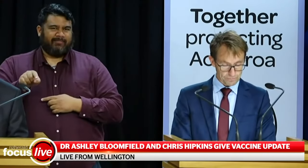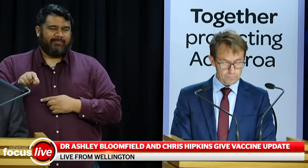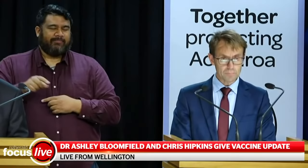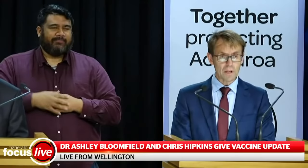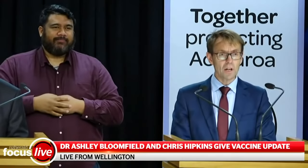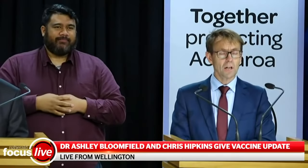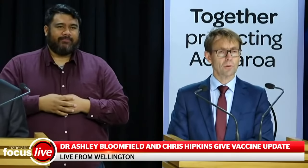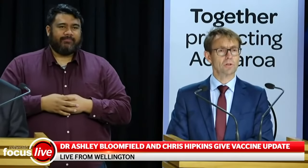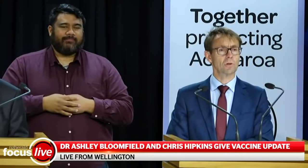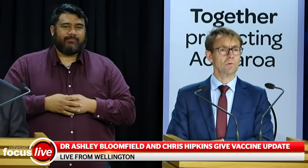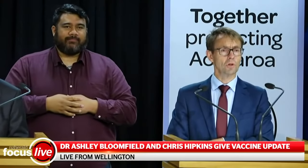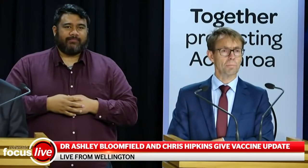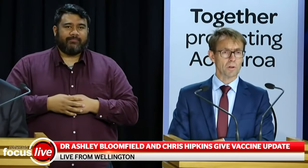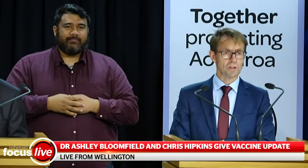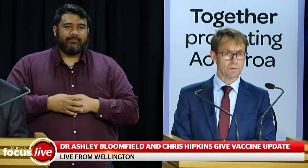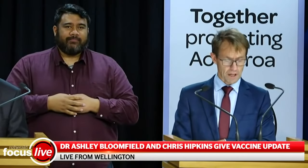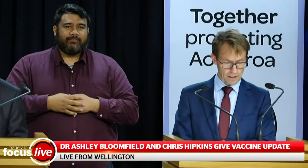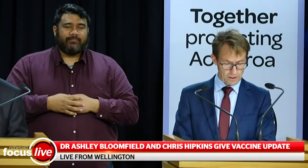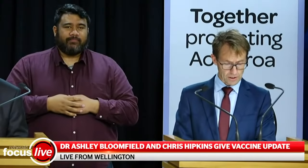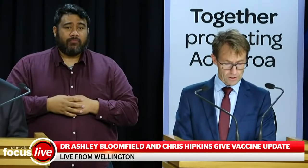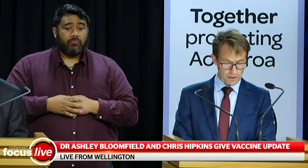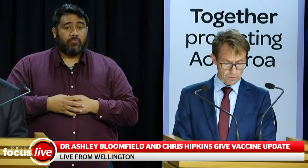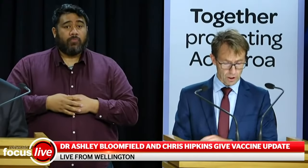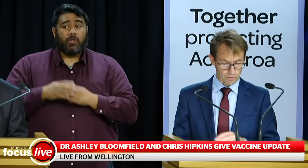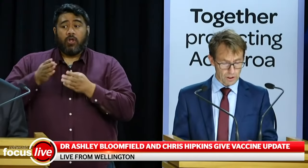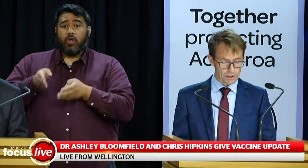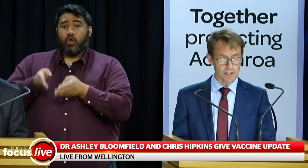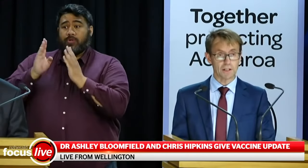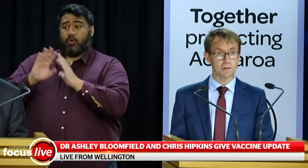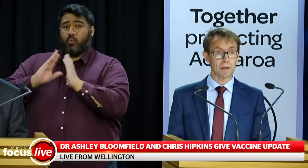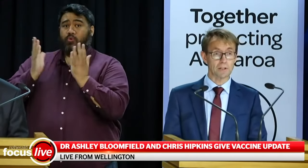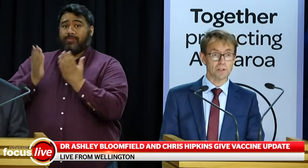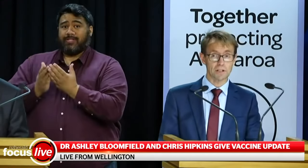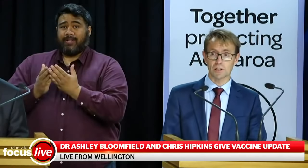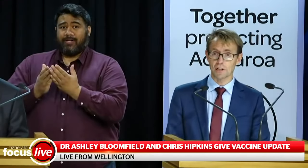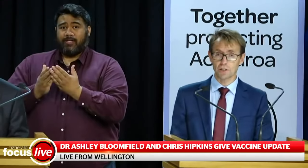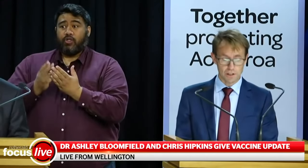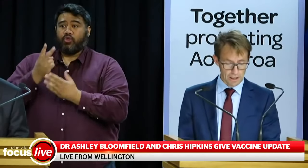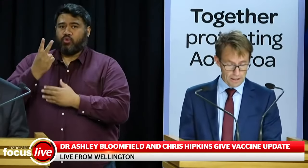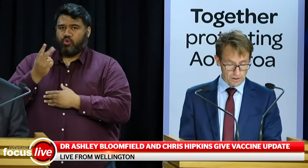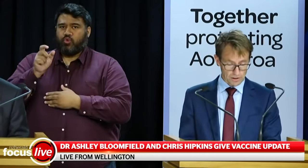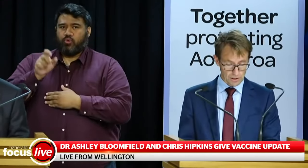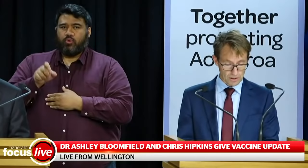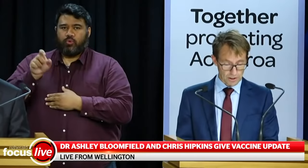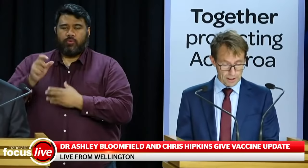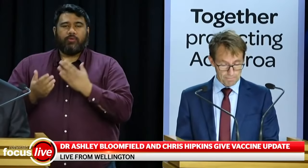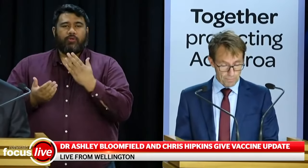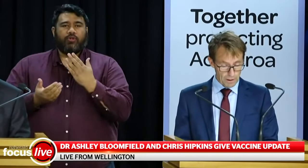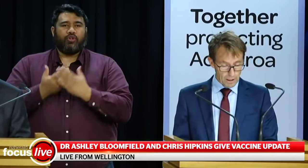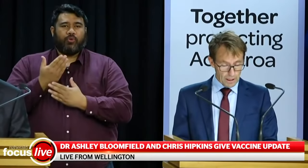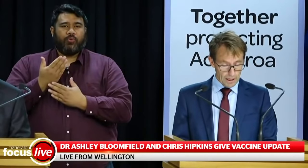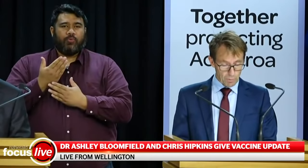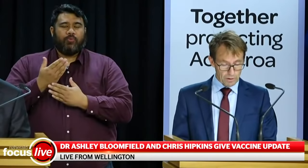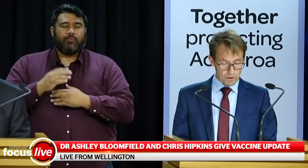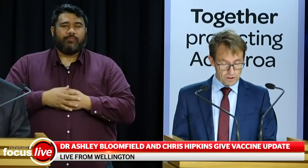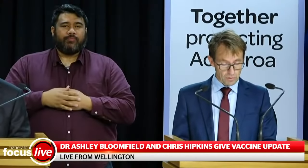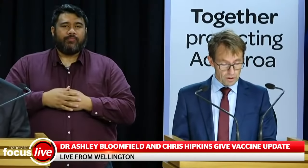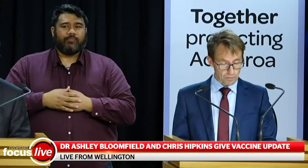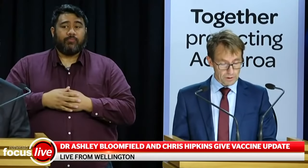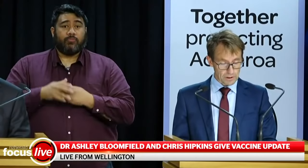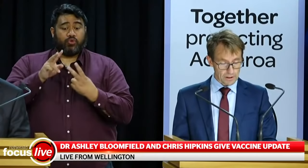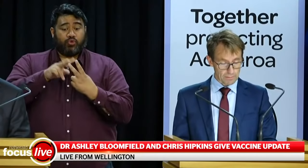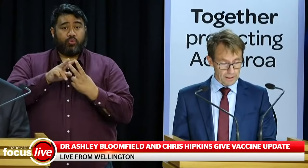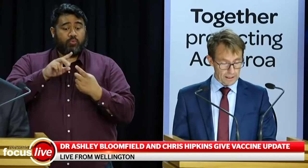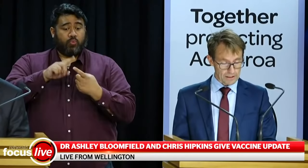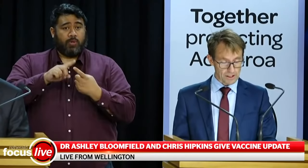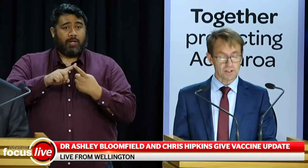ago. There are two new positive cases of Covid-19 in managed isolation since yesterday. One of these arrived